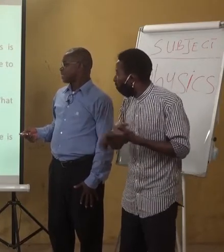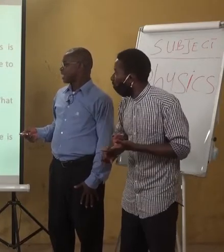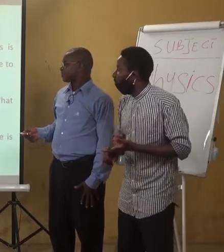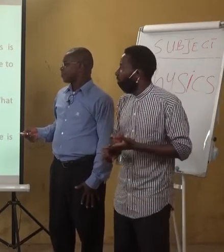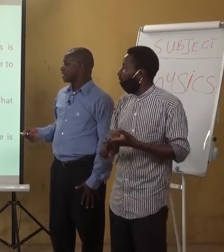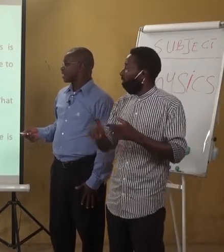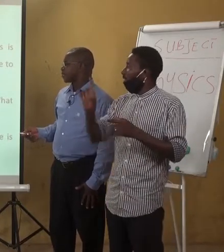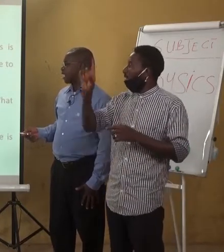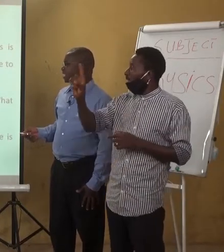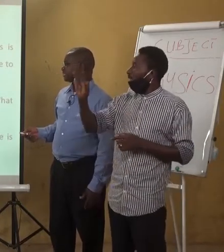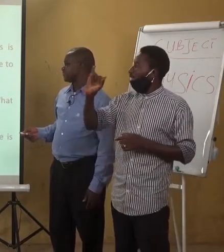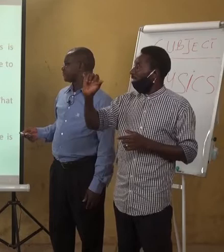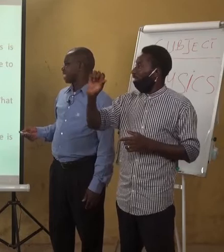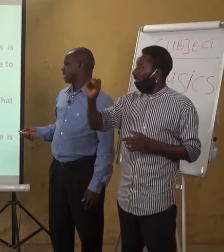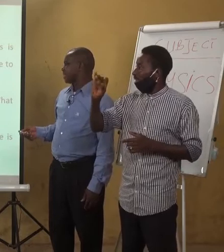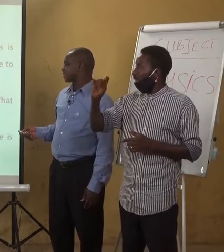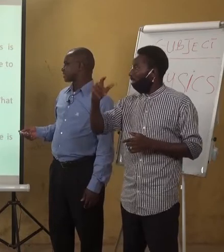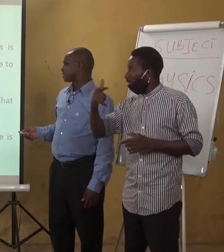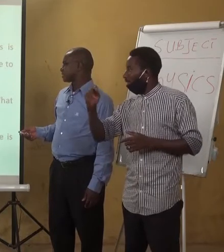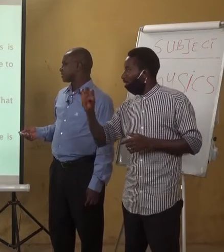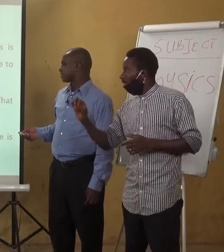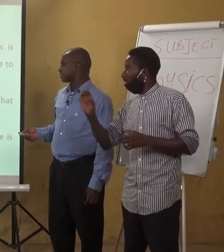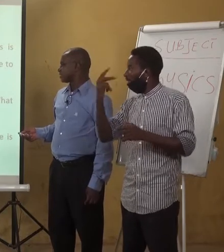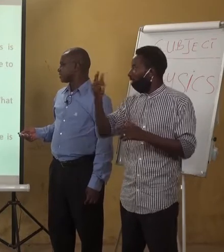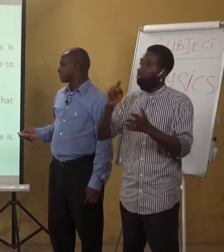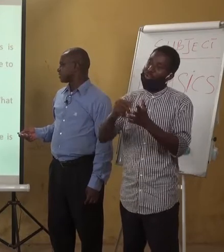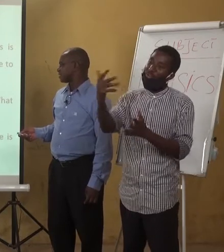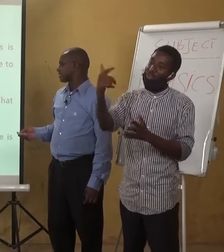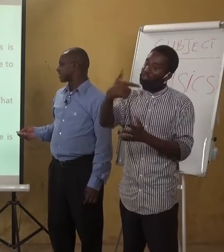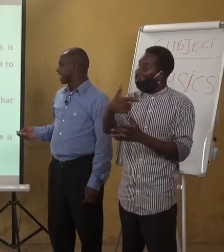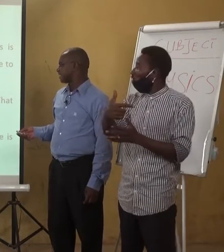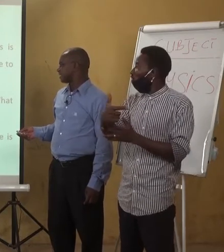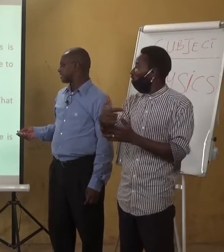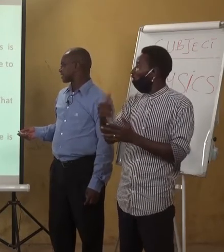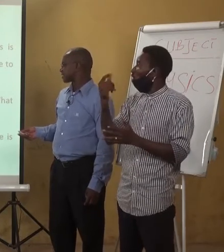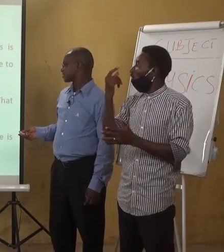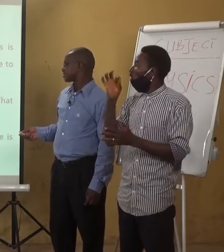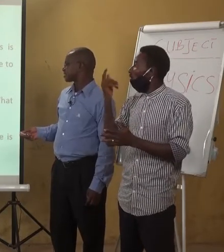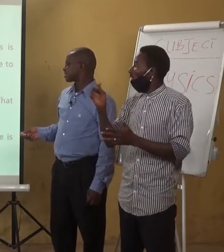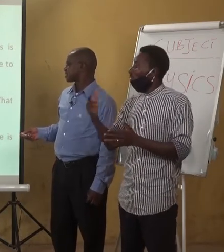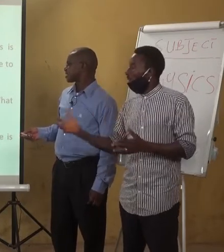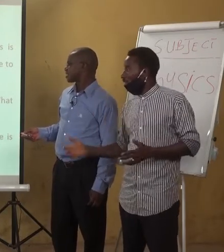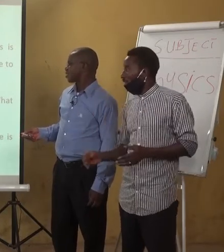The half-life of a radioactive element is 9 days.